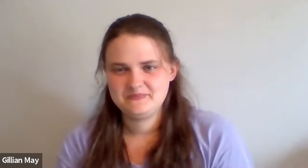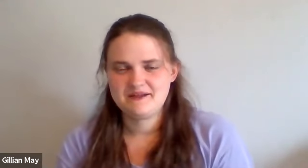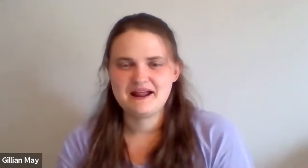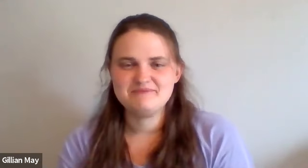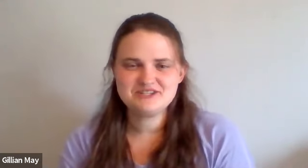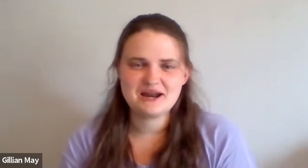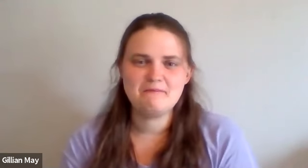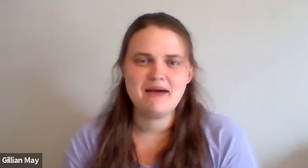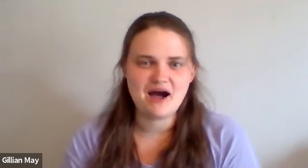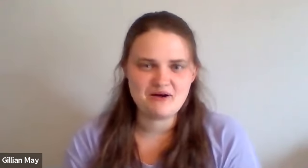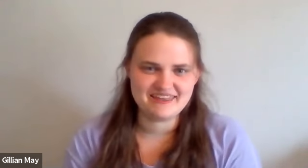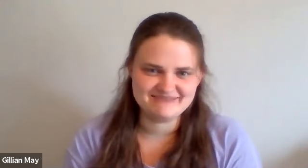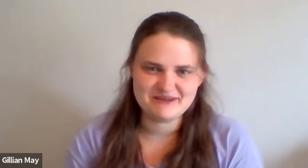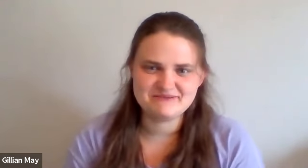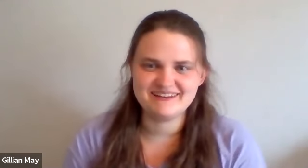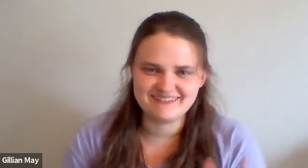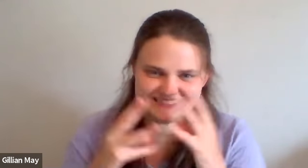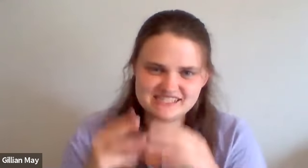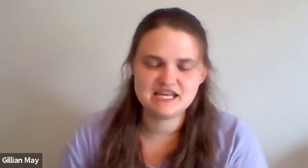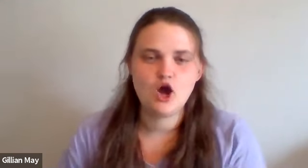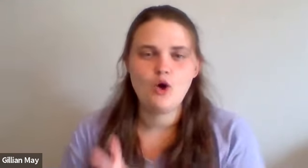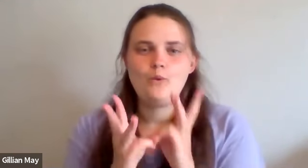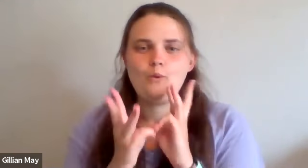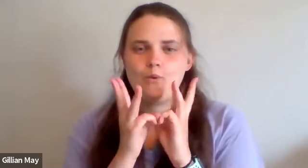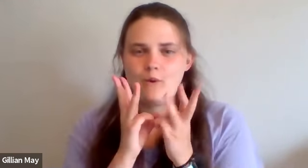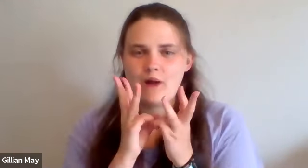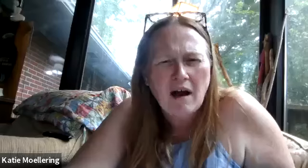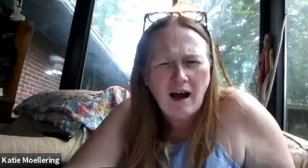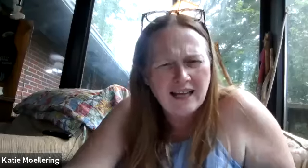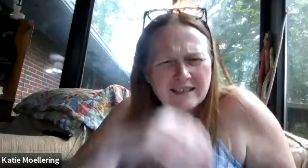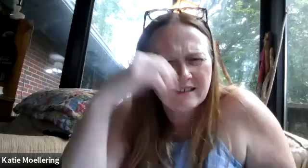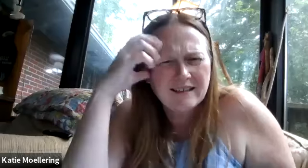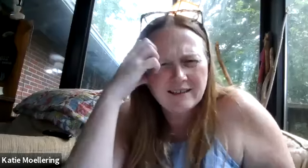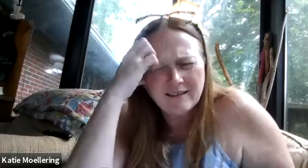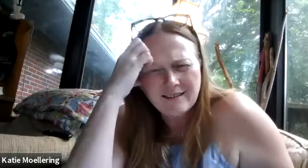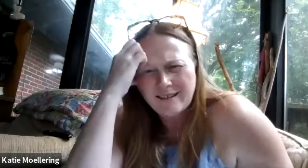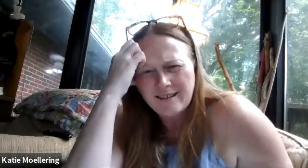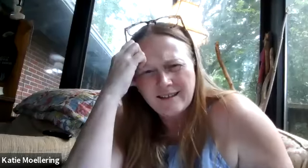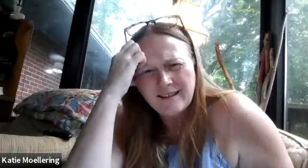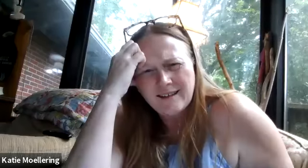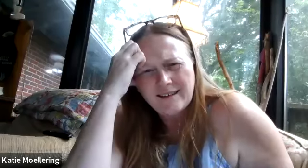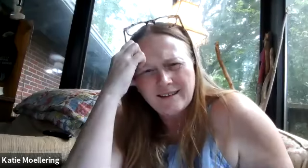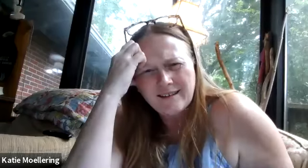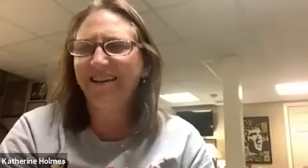All right, I'm gonna try to mouth it. Maybe y'all can see. Something hot? Something hot,